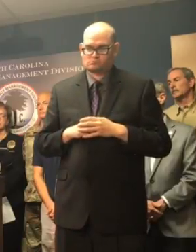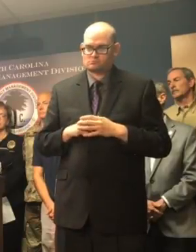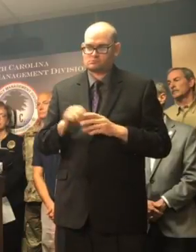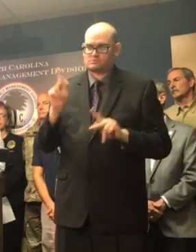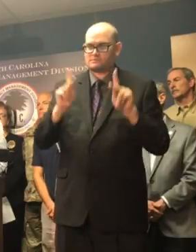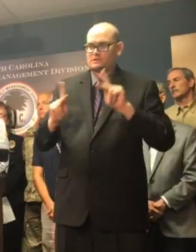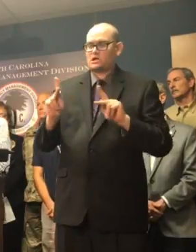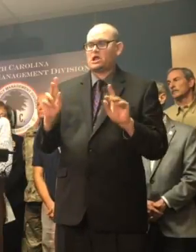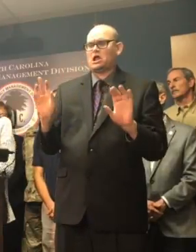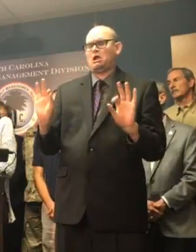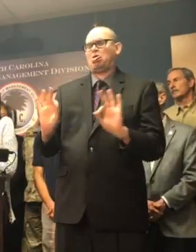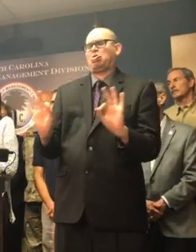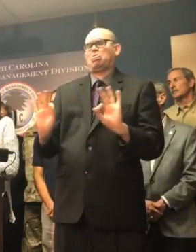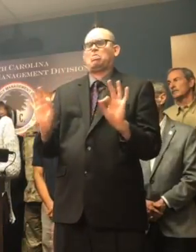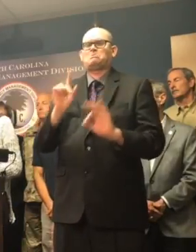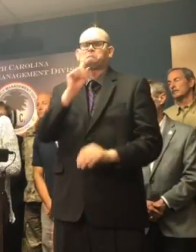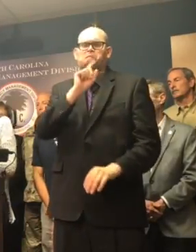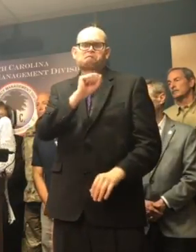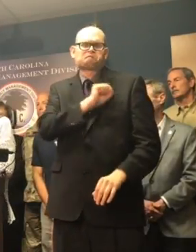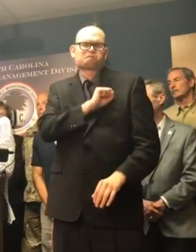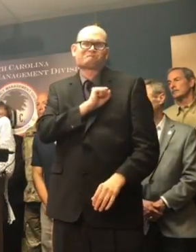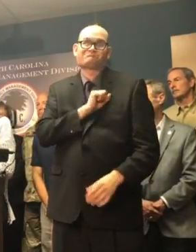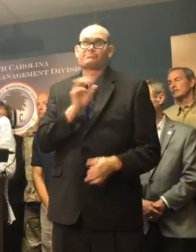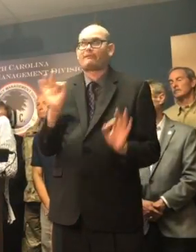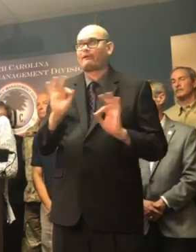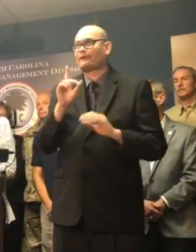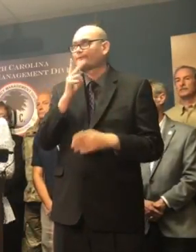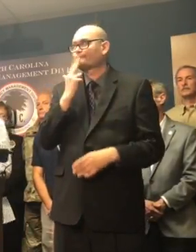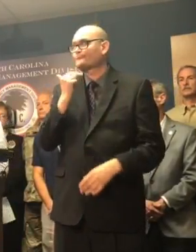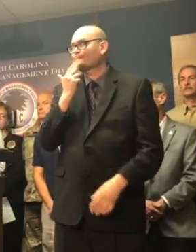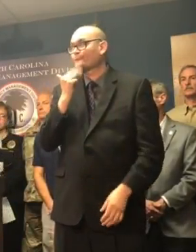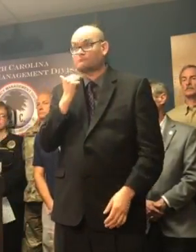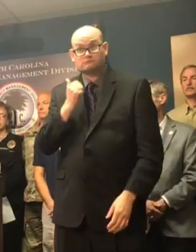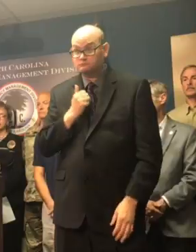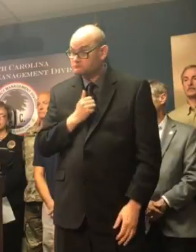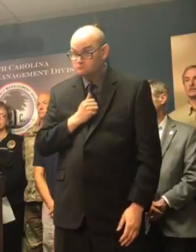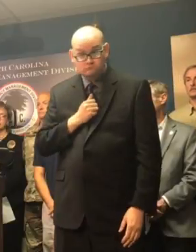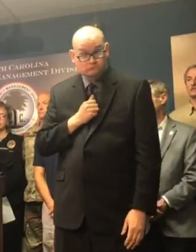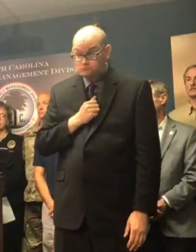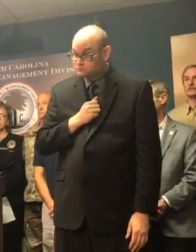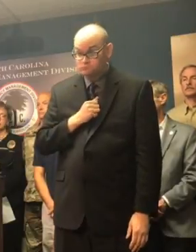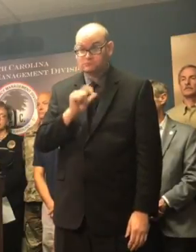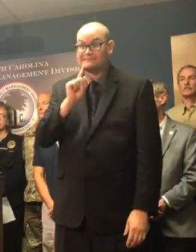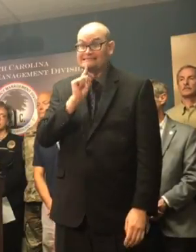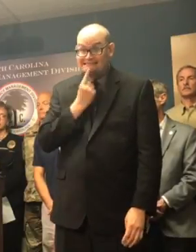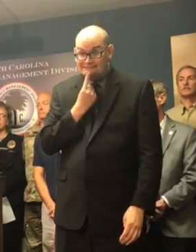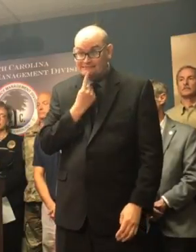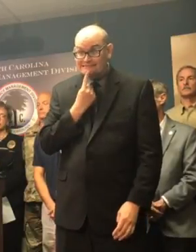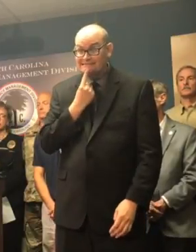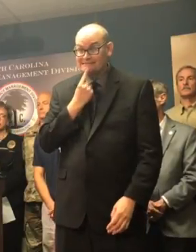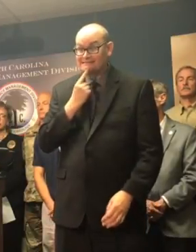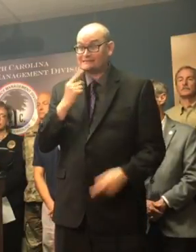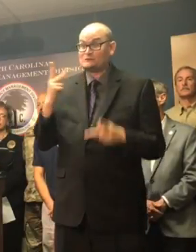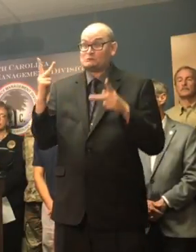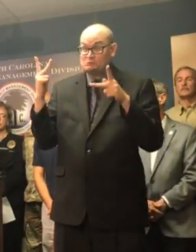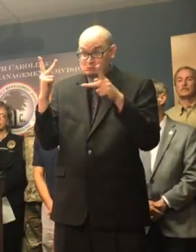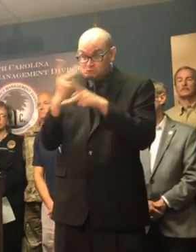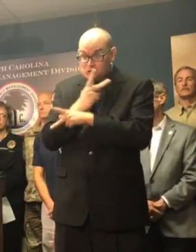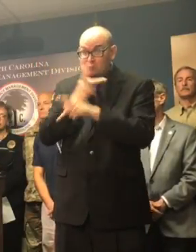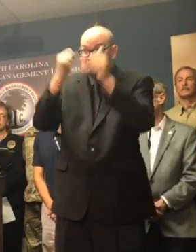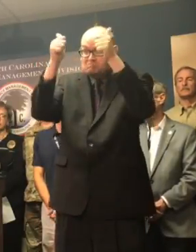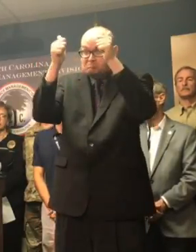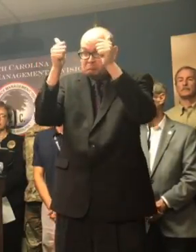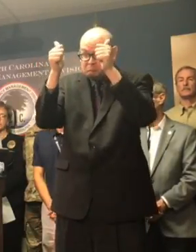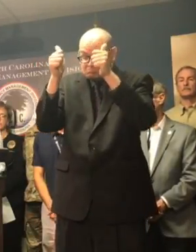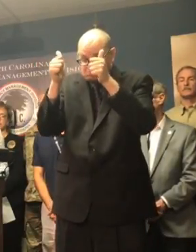it'll pass. It is getting worse, and we are seeing that it's getting worse. The storm surges are worse, the tropical wind speeds are worse, the rainfall numbers